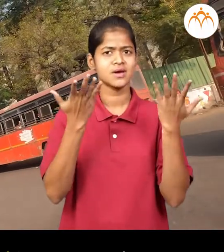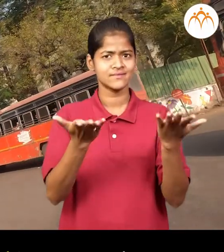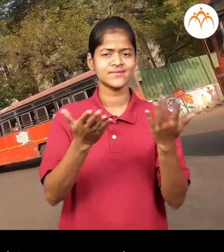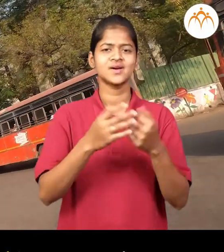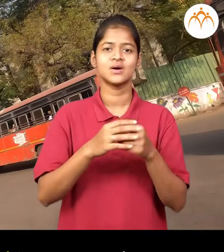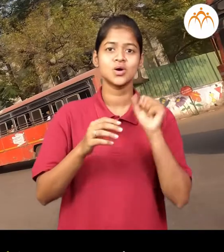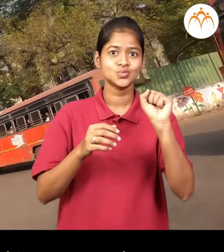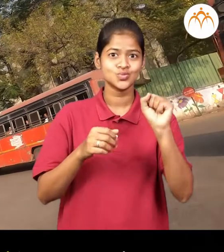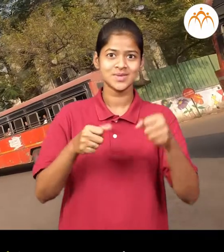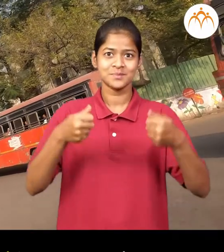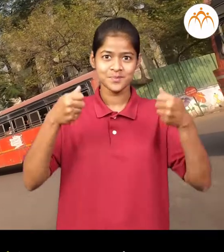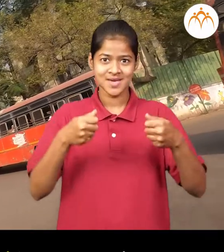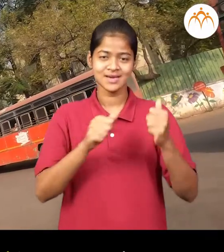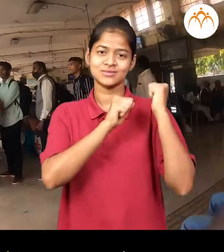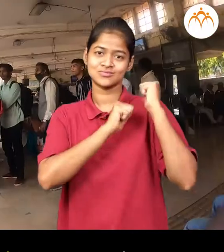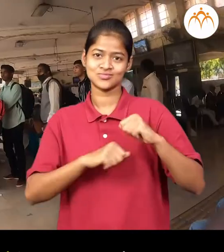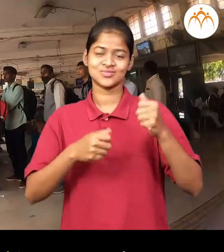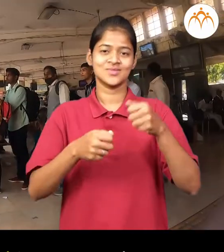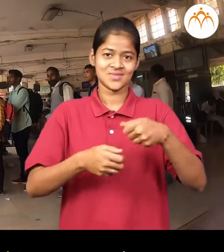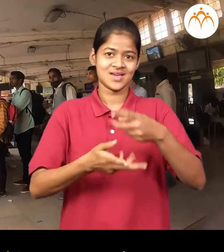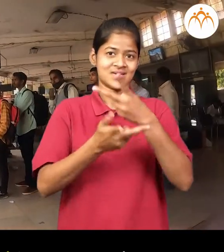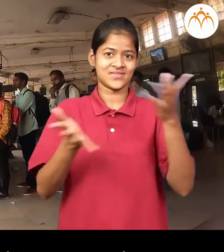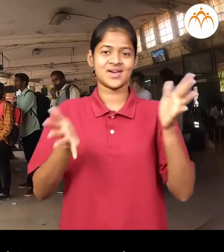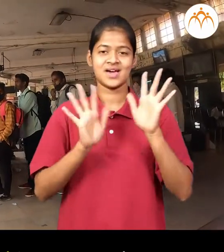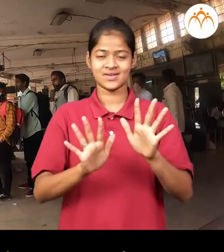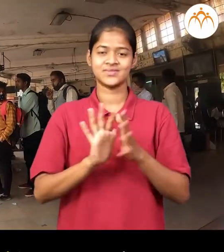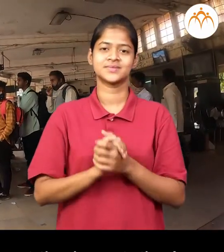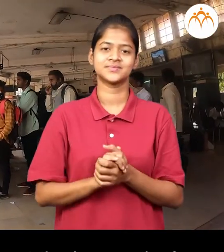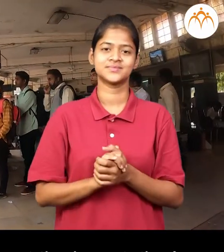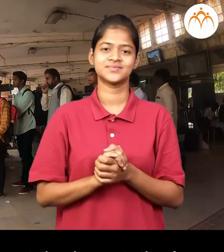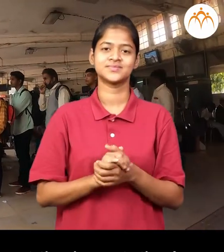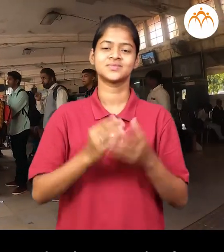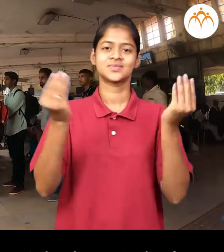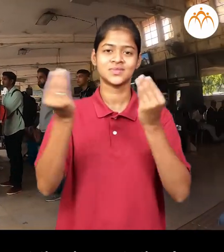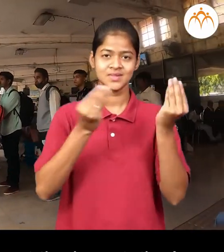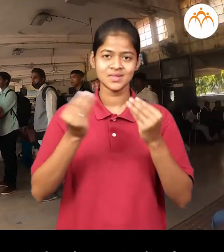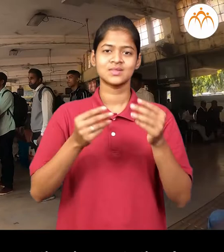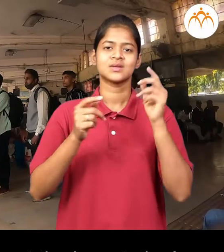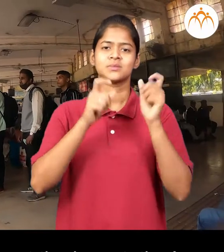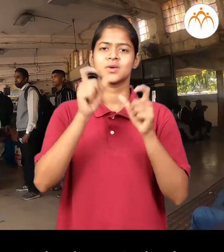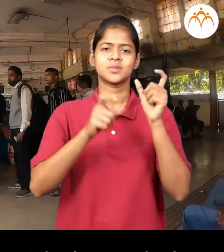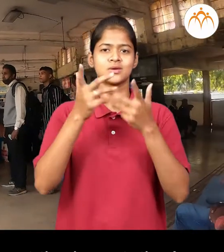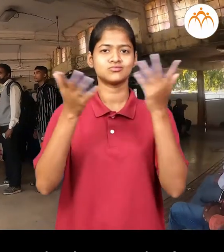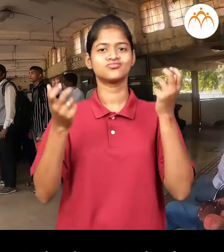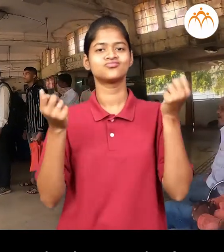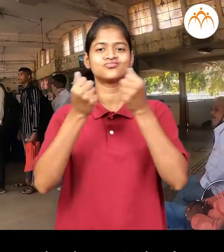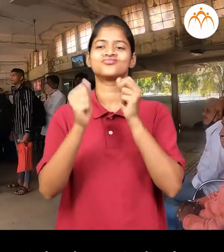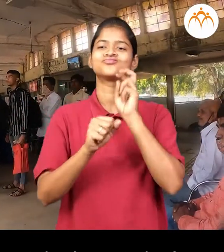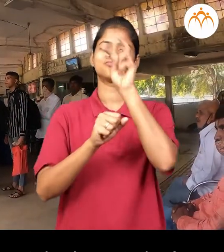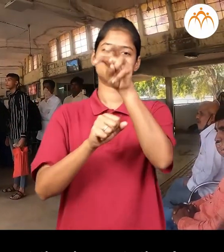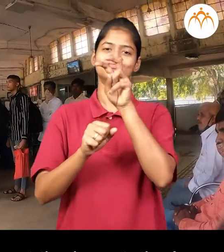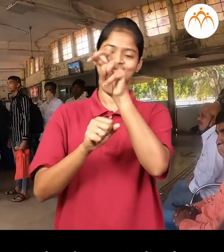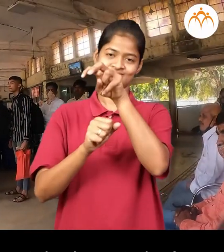surprised to see so many buses. There were so many people